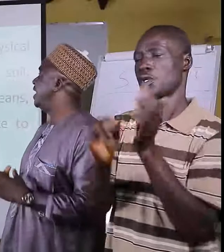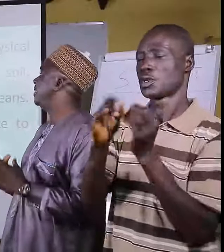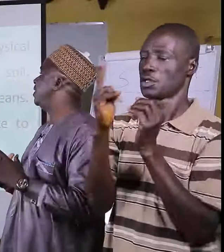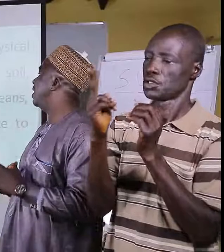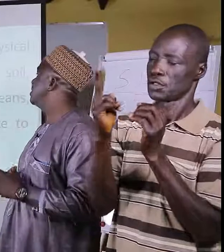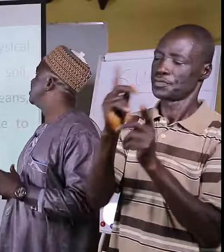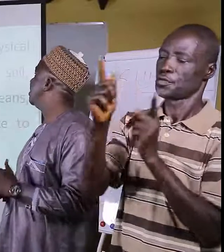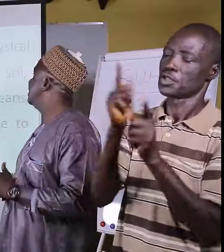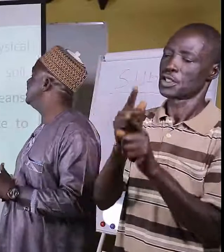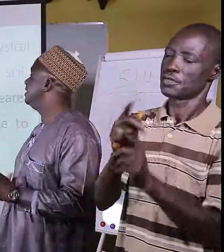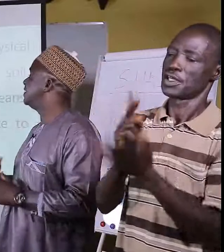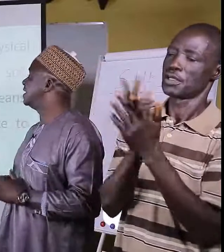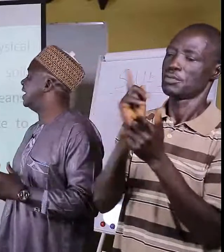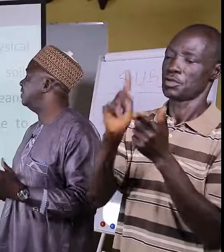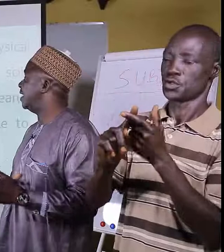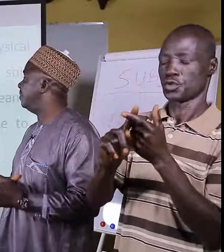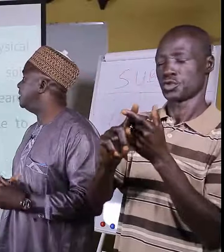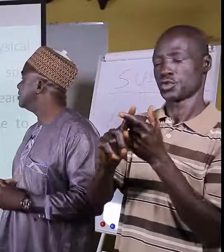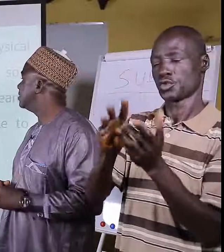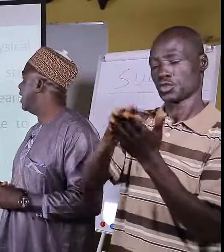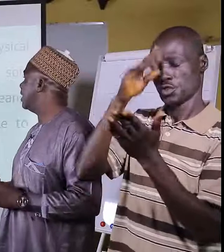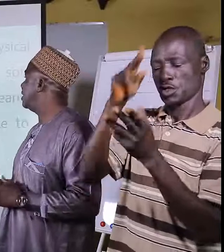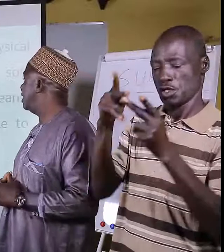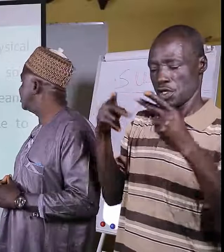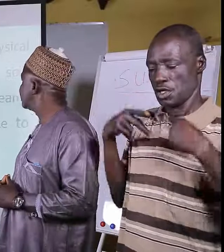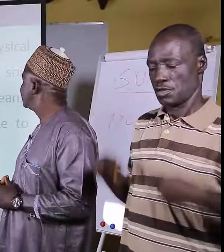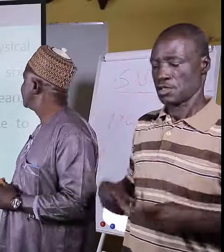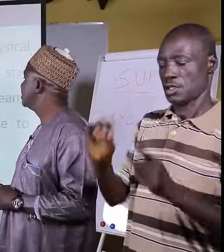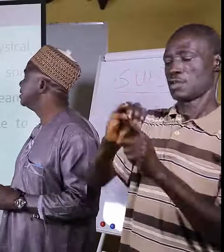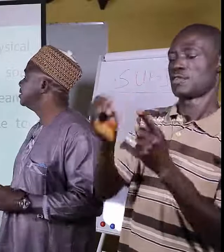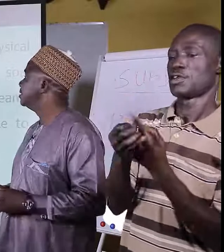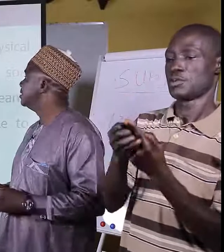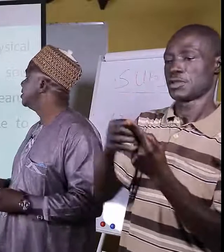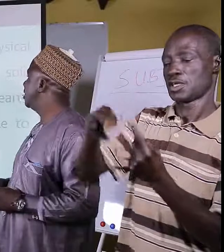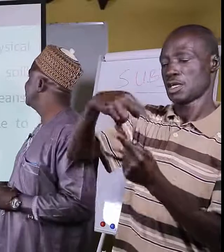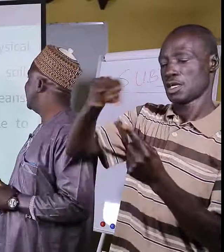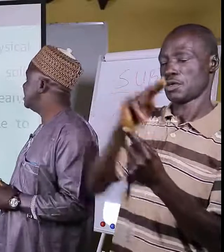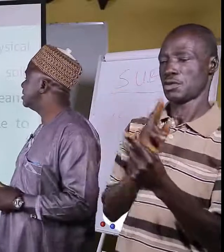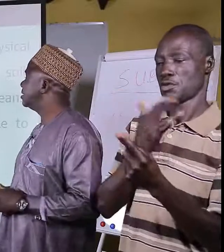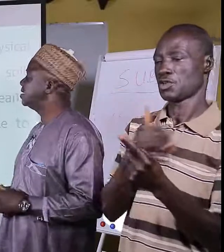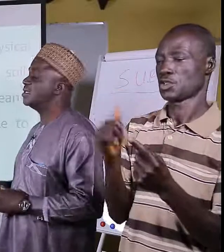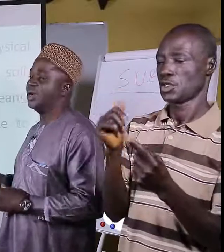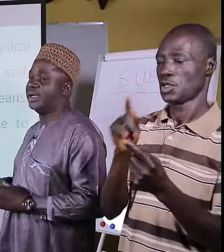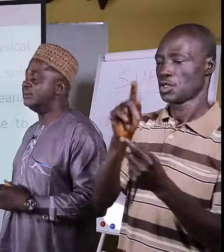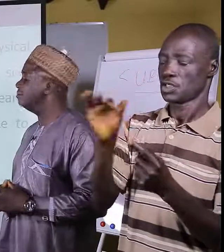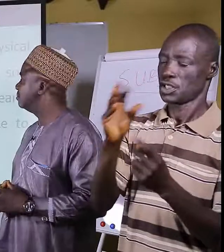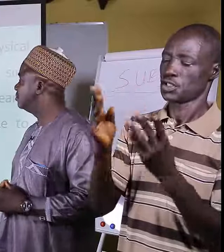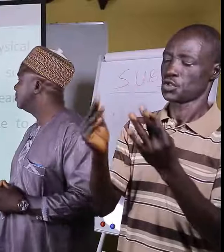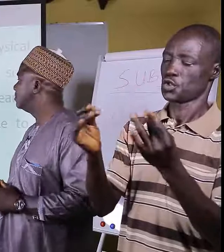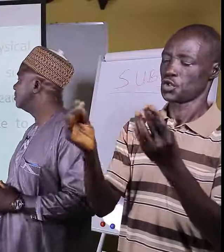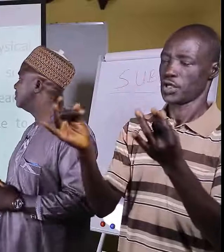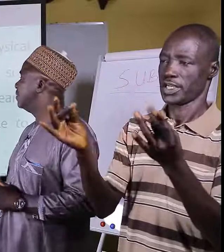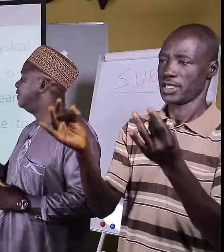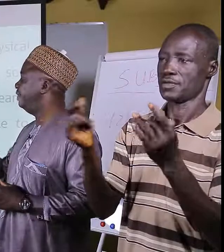geography enables us to study the physical environment around us, such as soil,